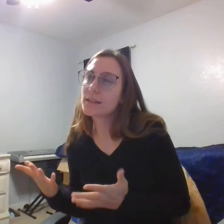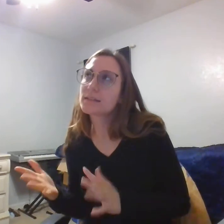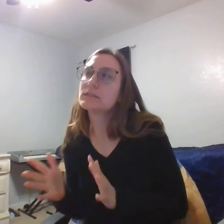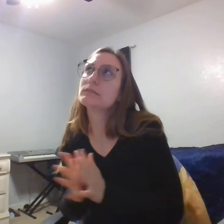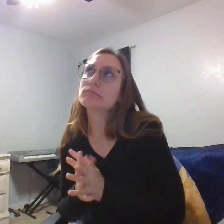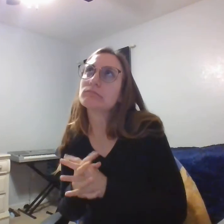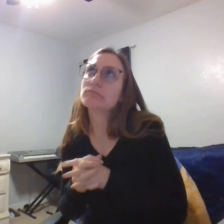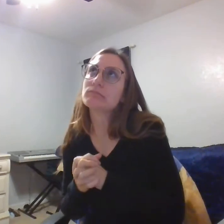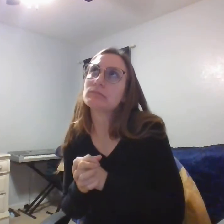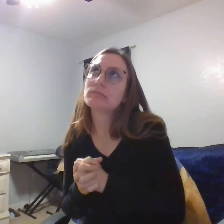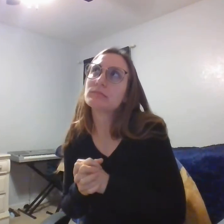I'm hungry.